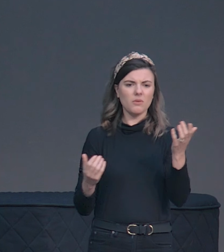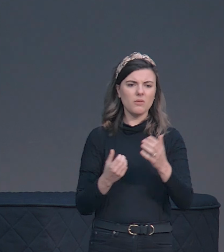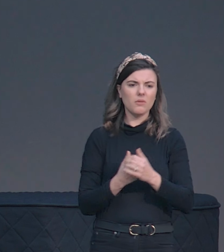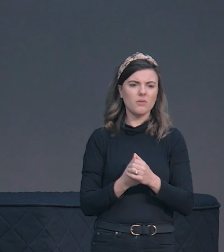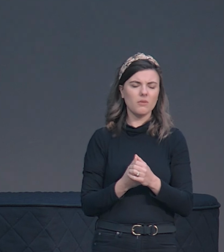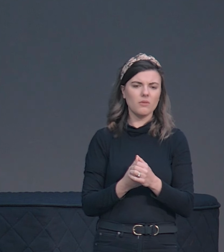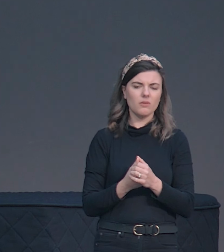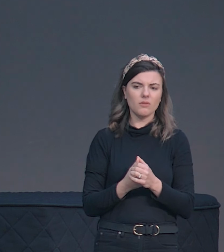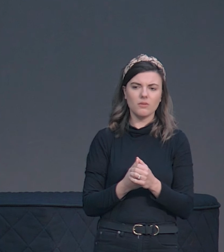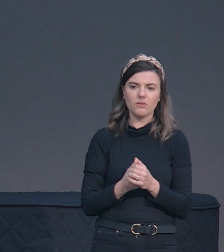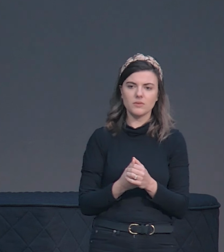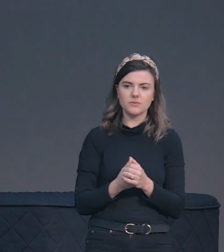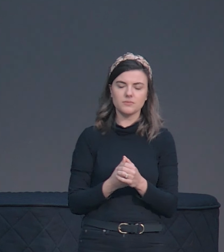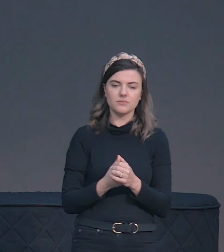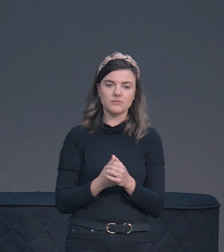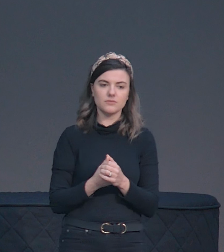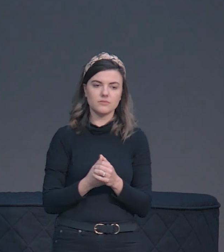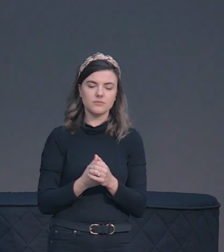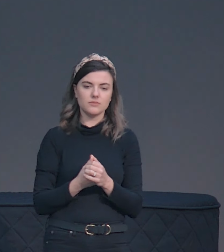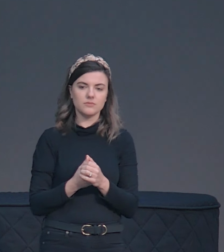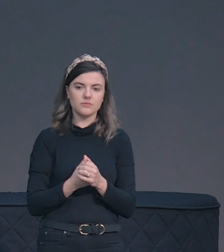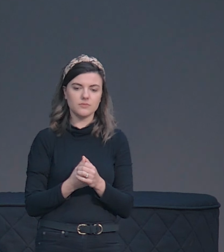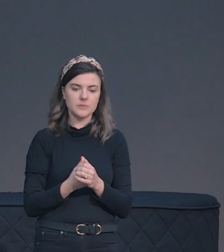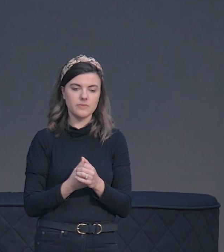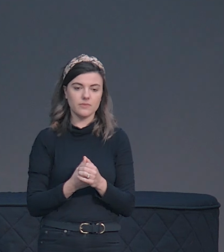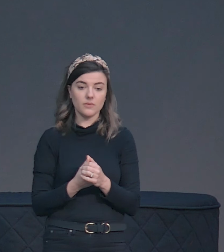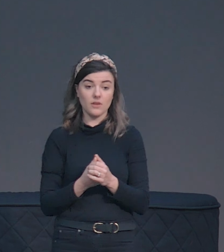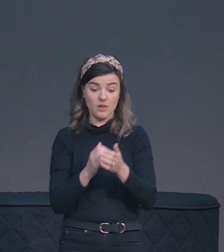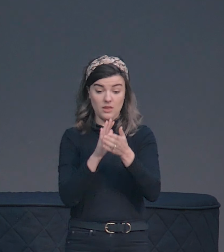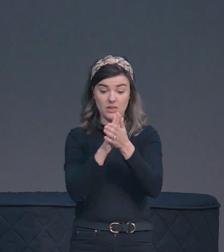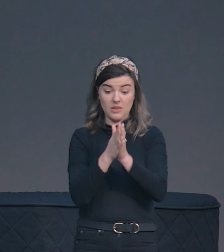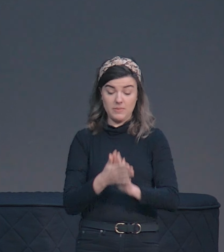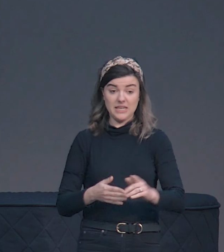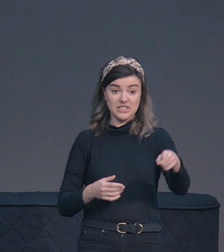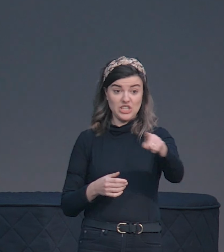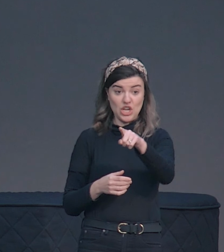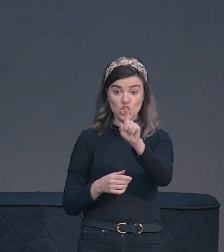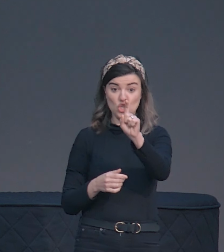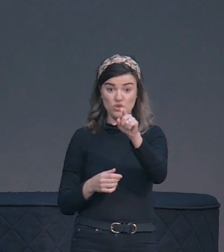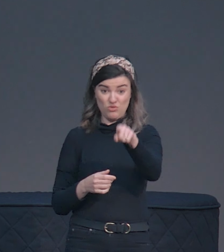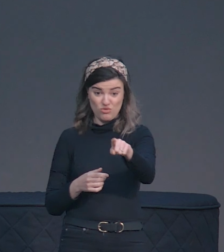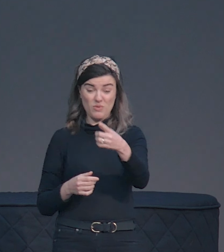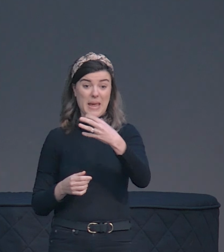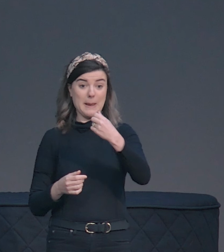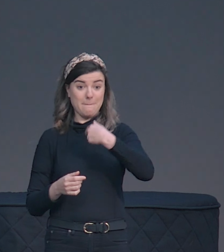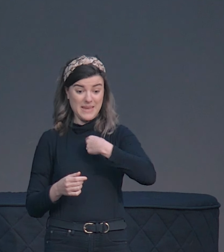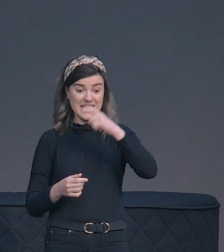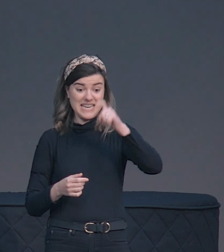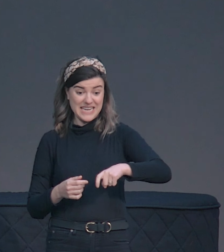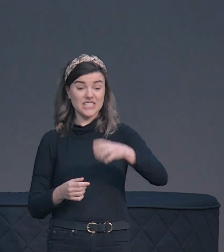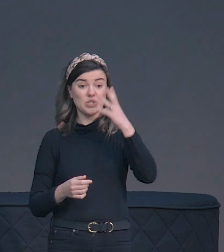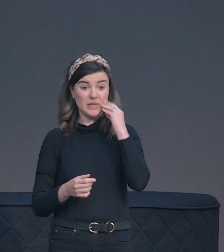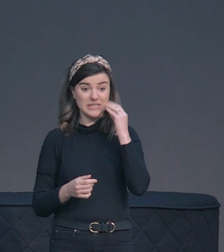you know to establish the peace you that you and i want to see that you and i want to experience